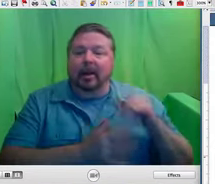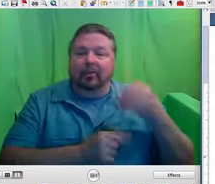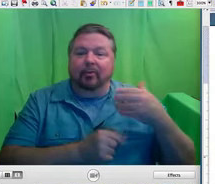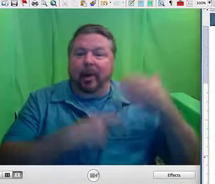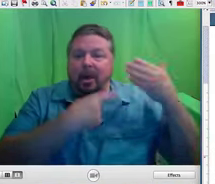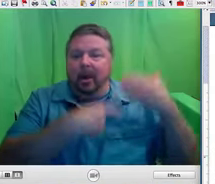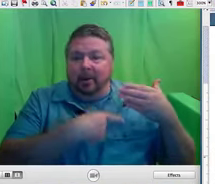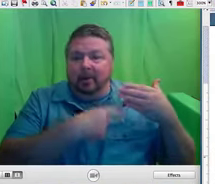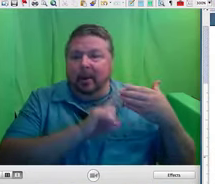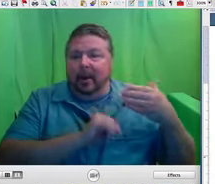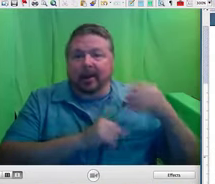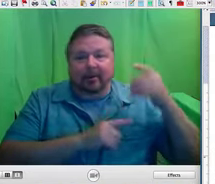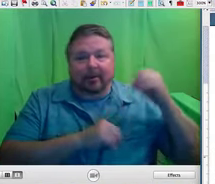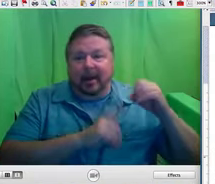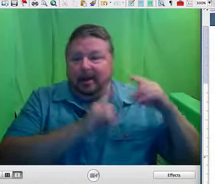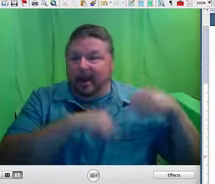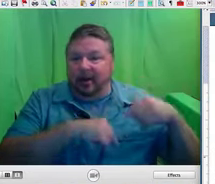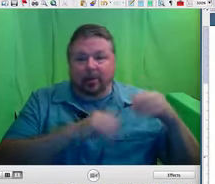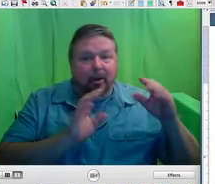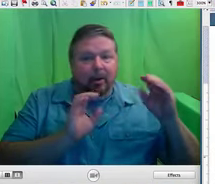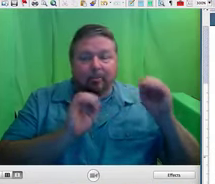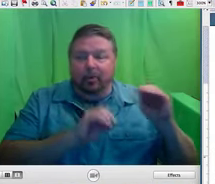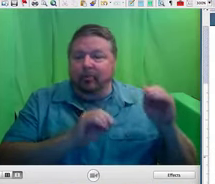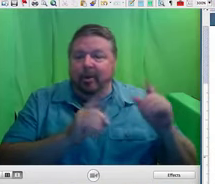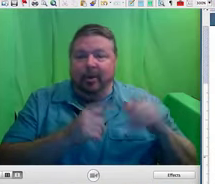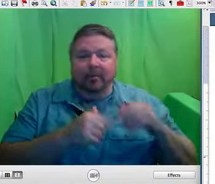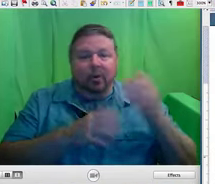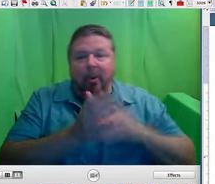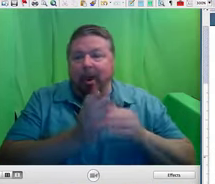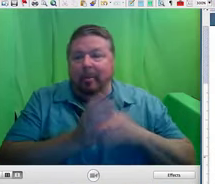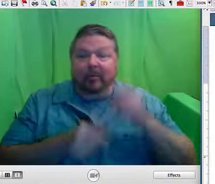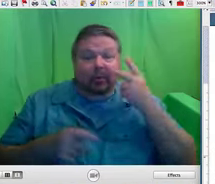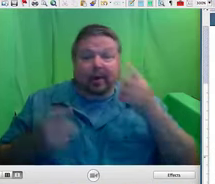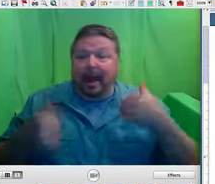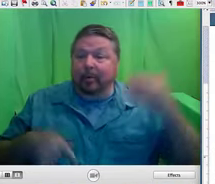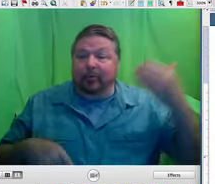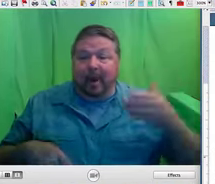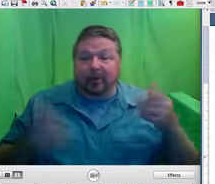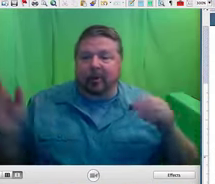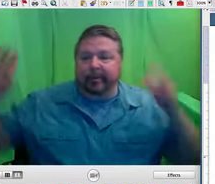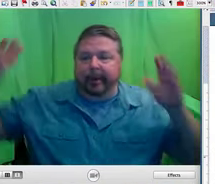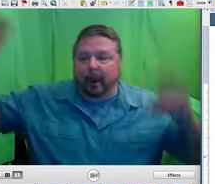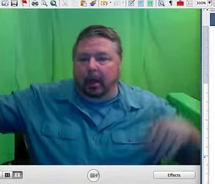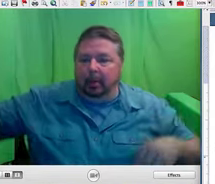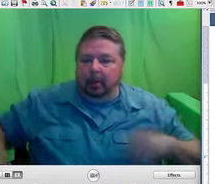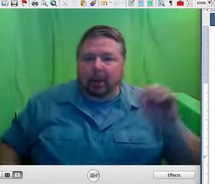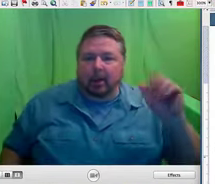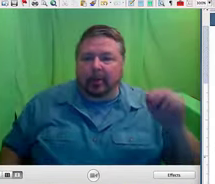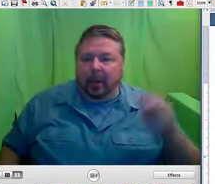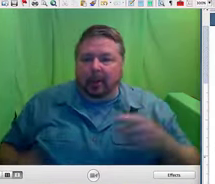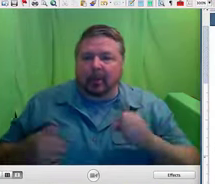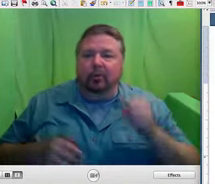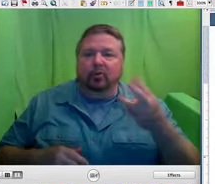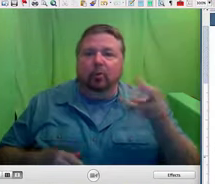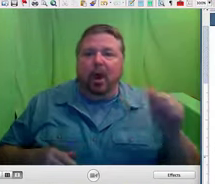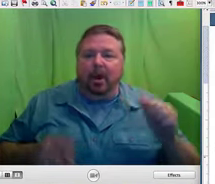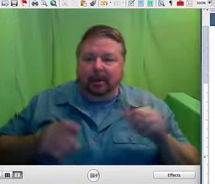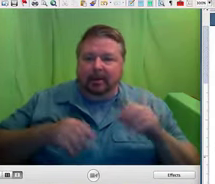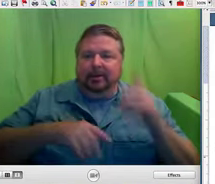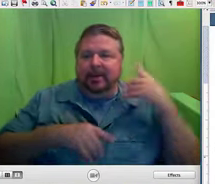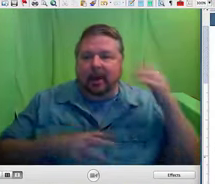And that's why has the side down movement, because it's so common. If you see the hand move down, you know it's an uh. Oh, it's an uh. It's a